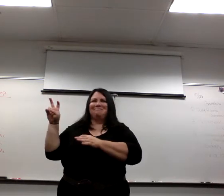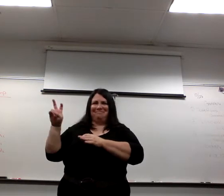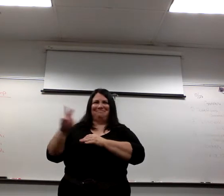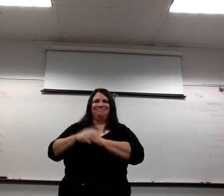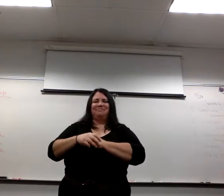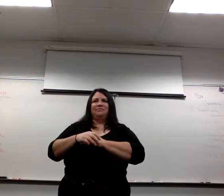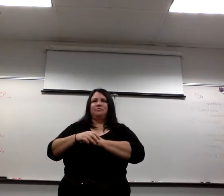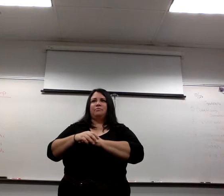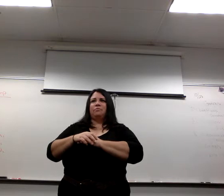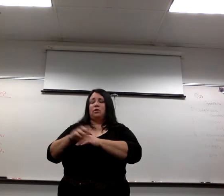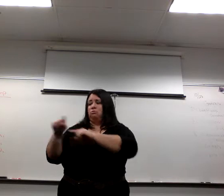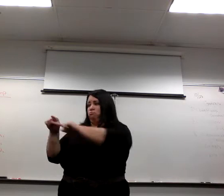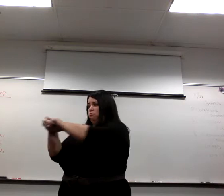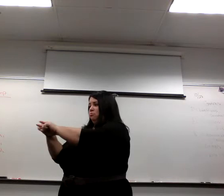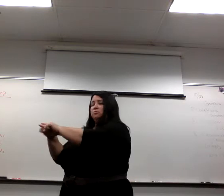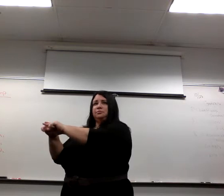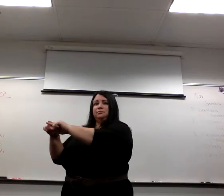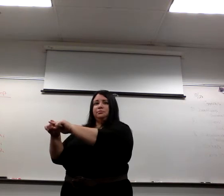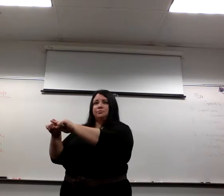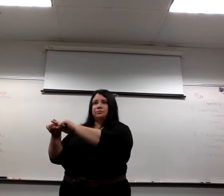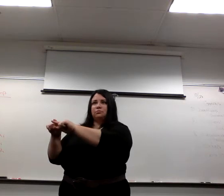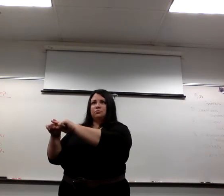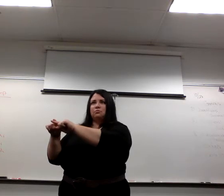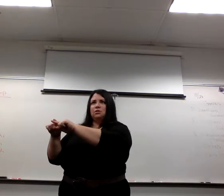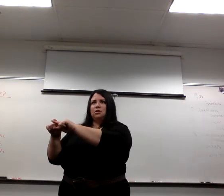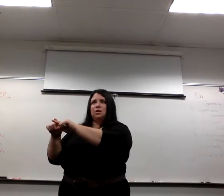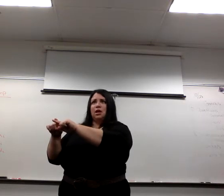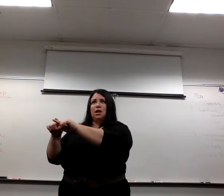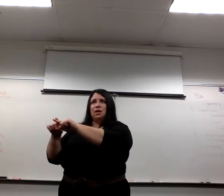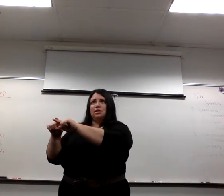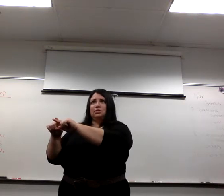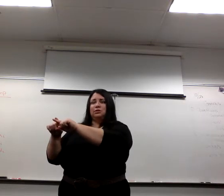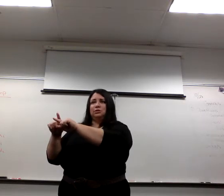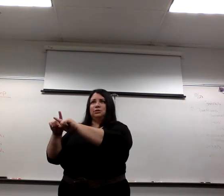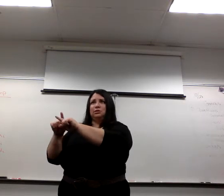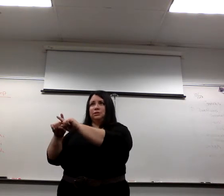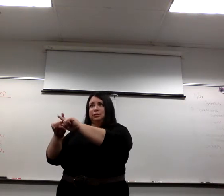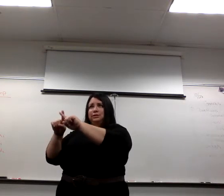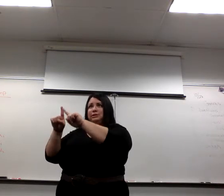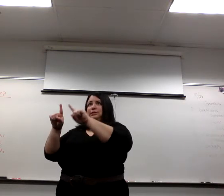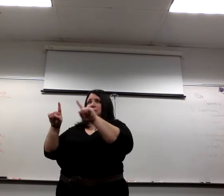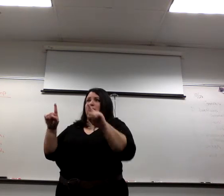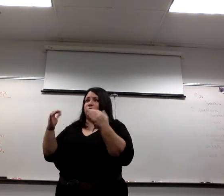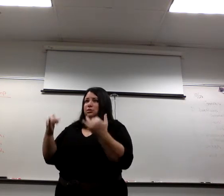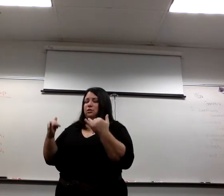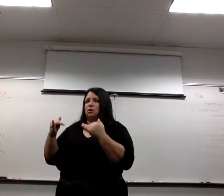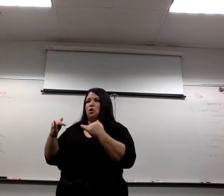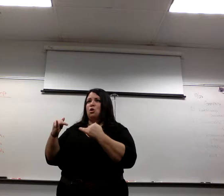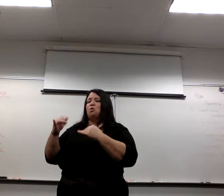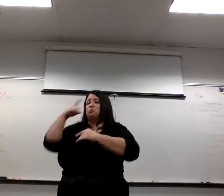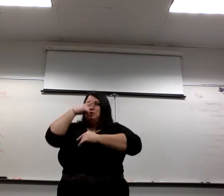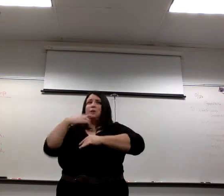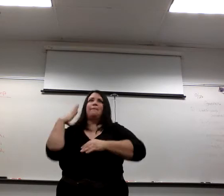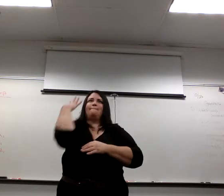Now from there, things were much different. Thailand is a beautiful country. It's got just everything.